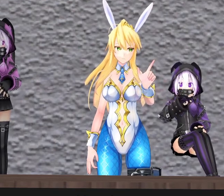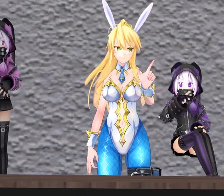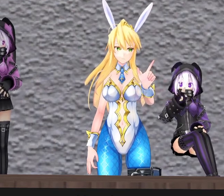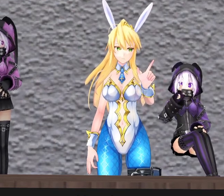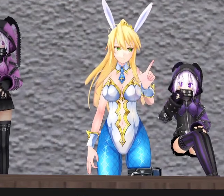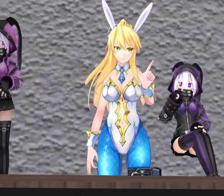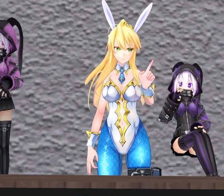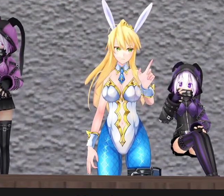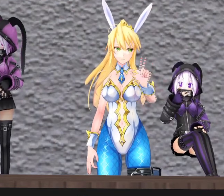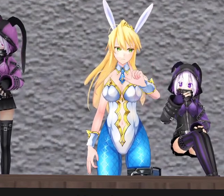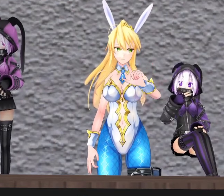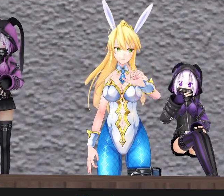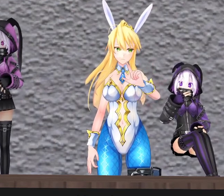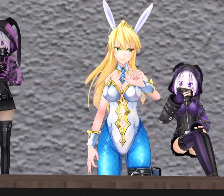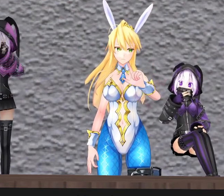23, 24,